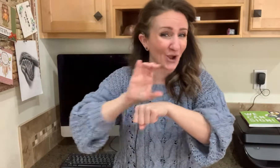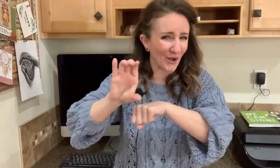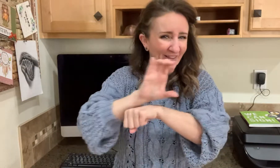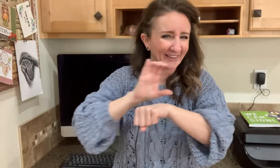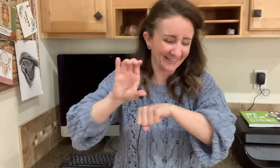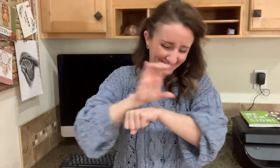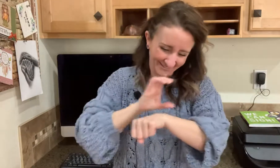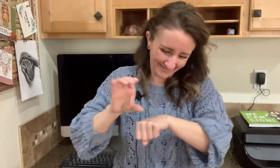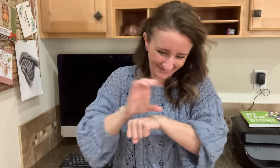chocolate.